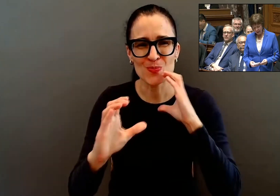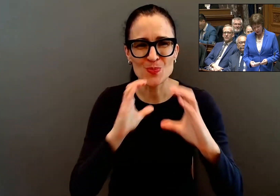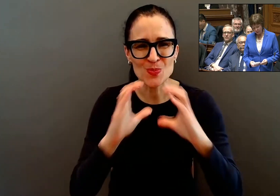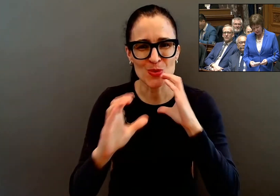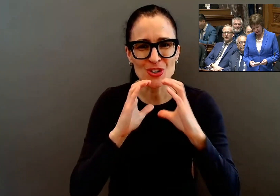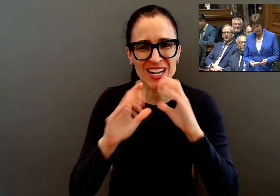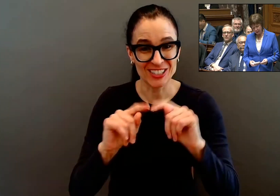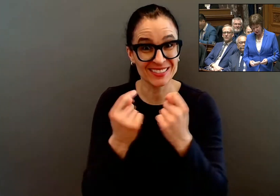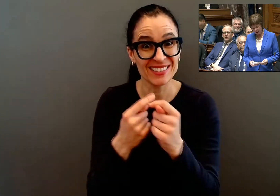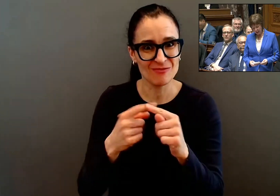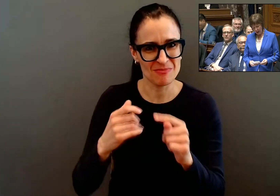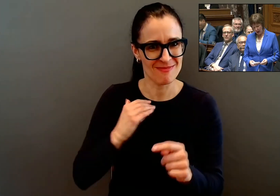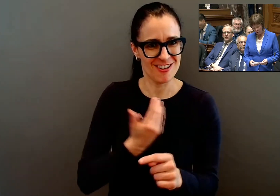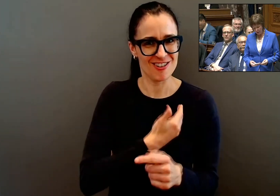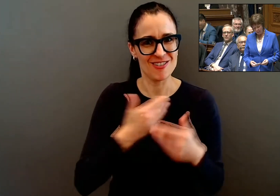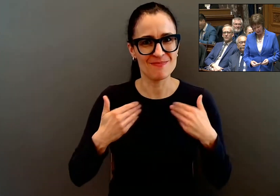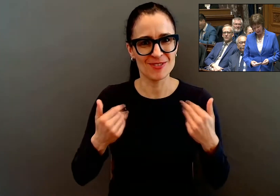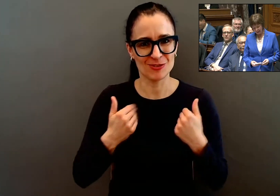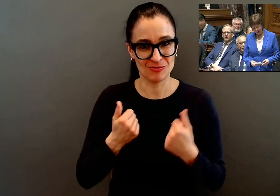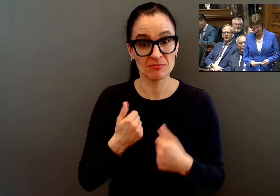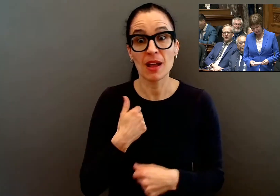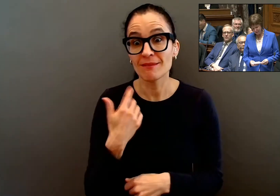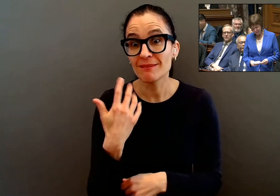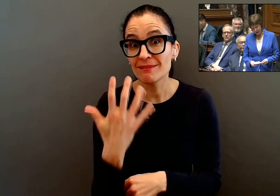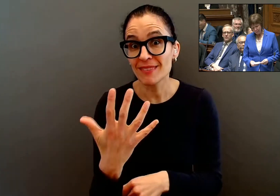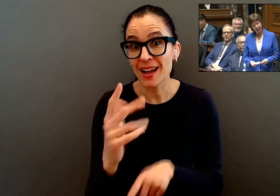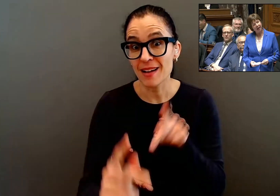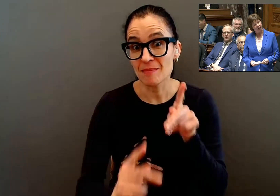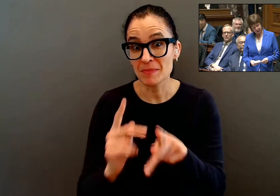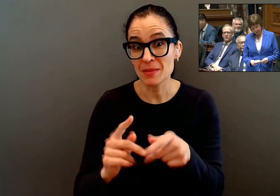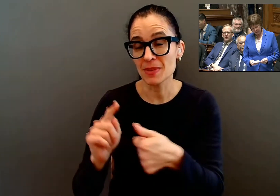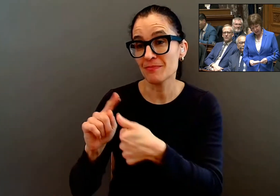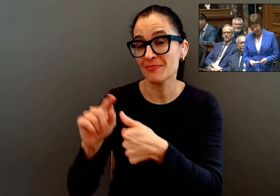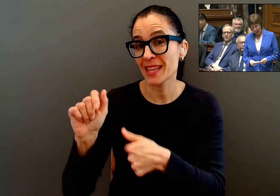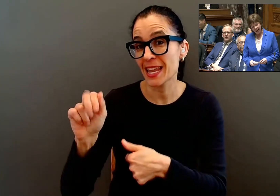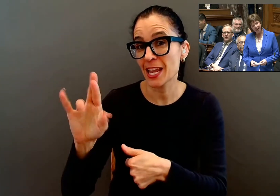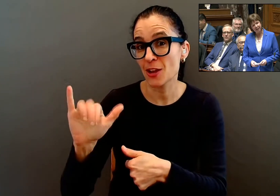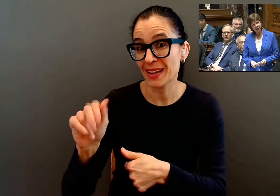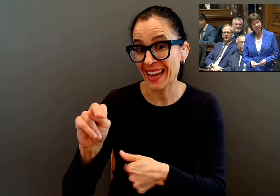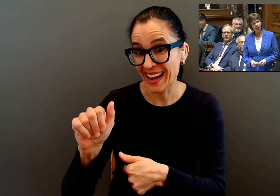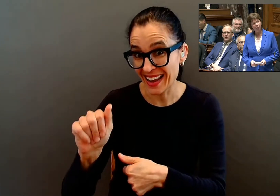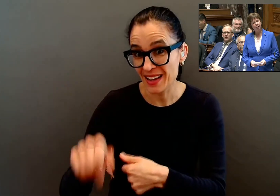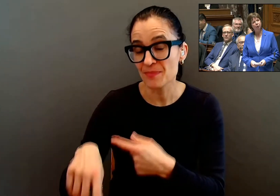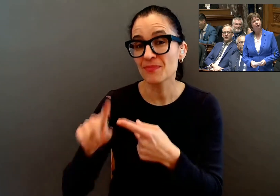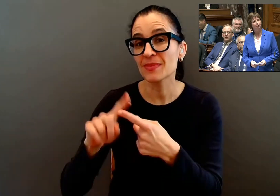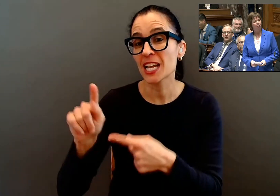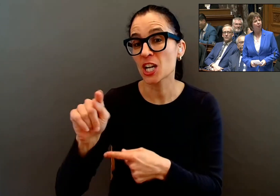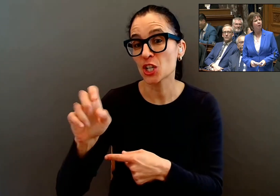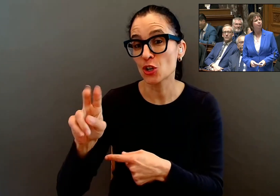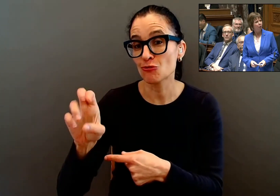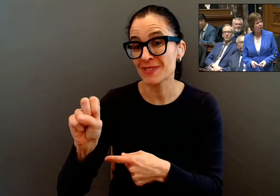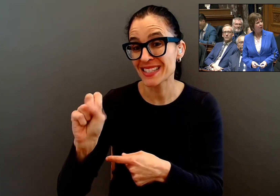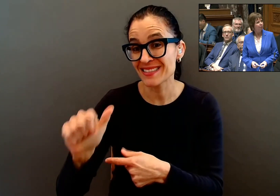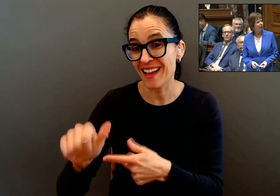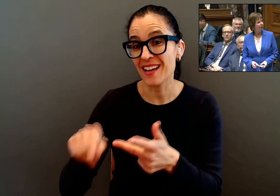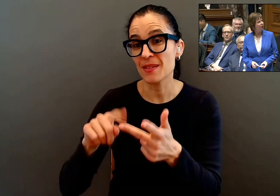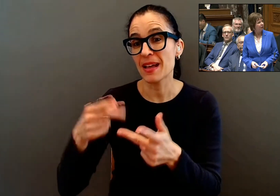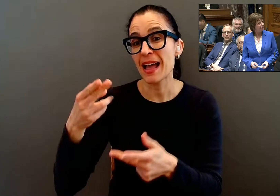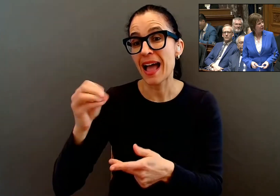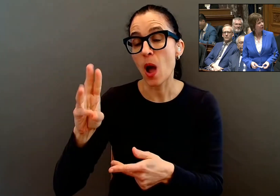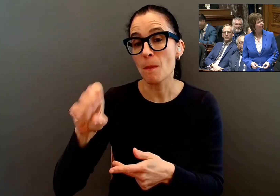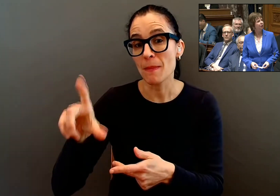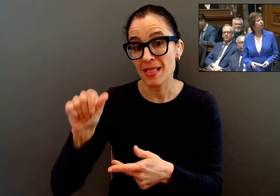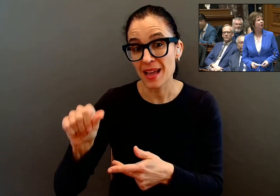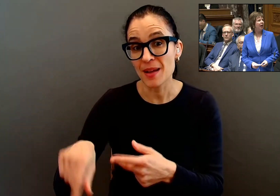Sahota, Teresa Ticha, Hawa Bella Kasim, Mike Allison, and a woman who's supported me both in mental